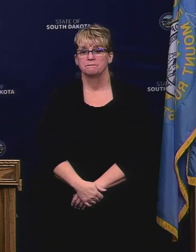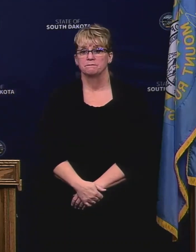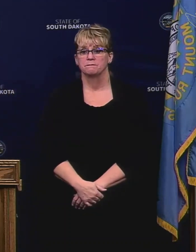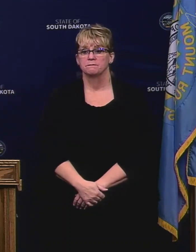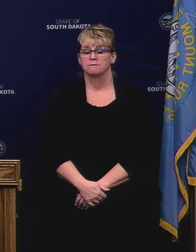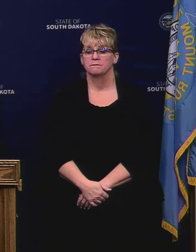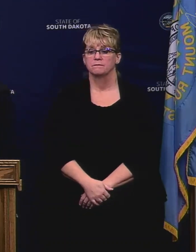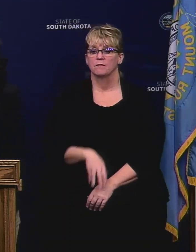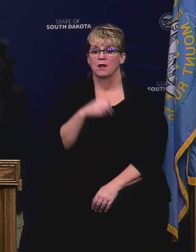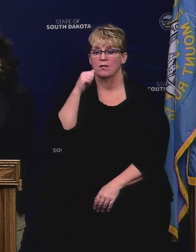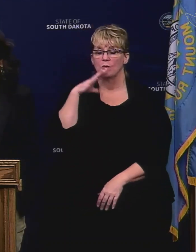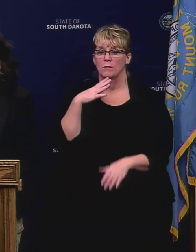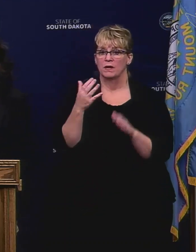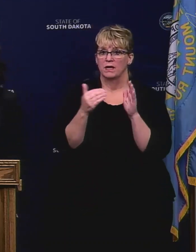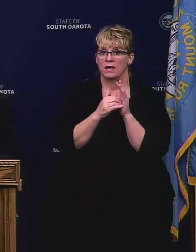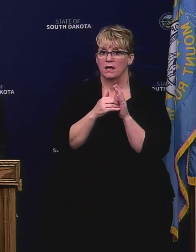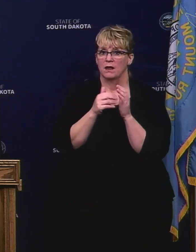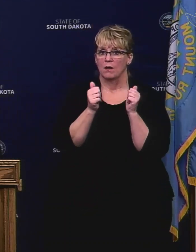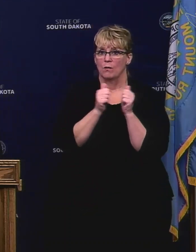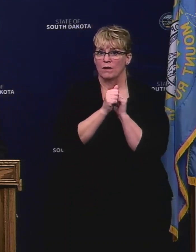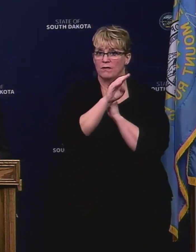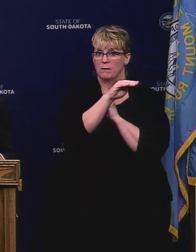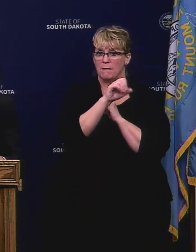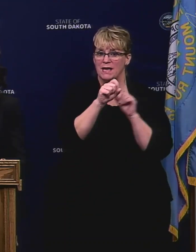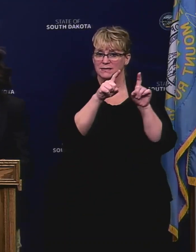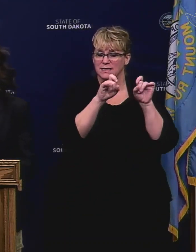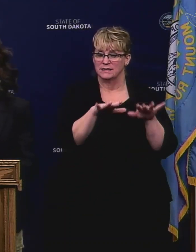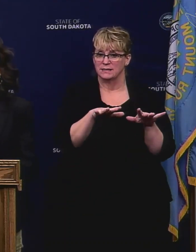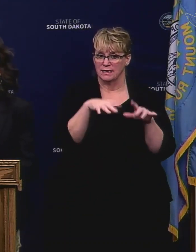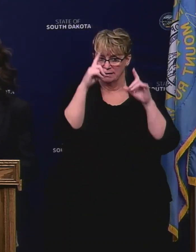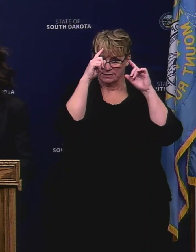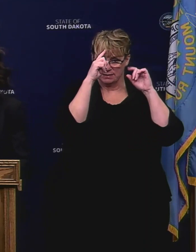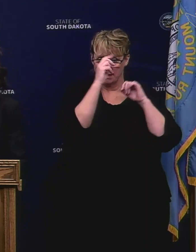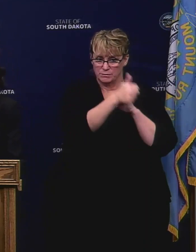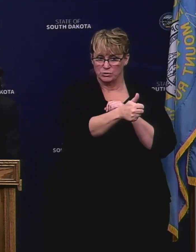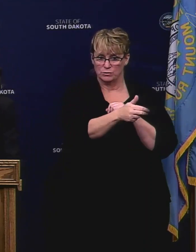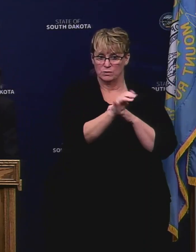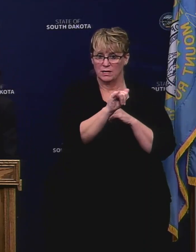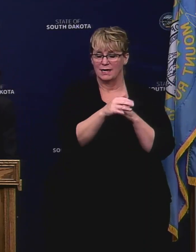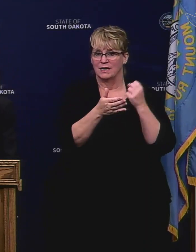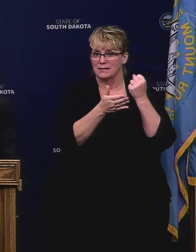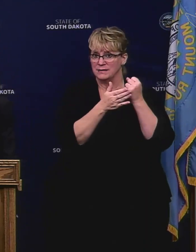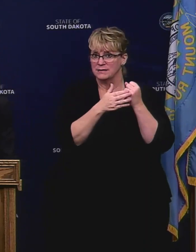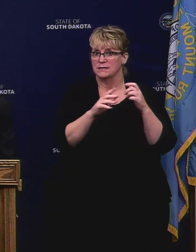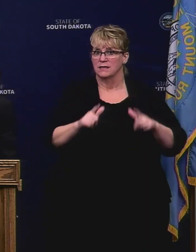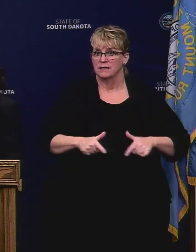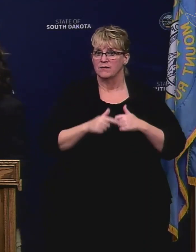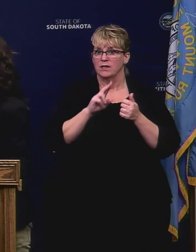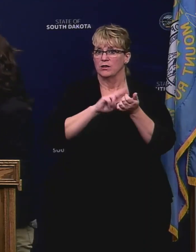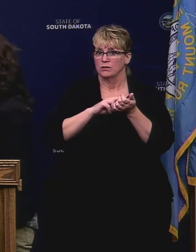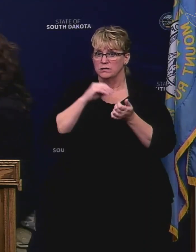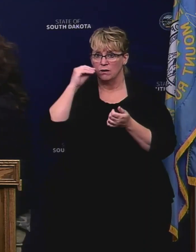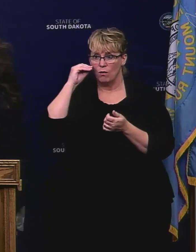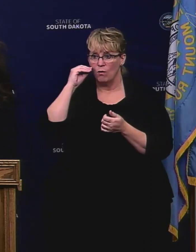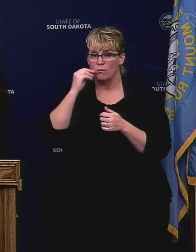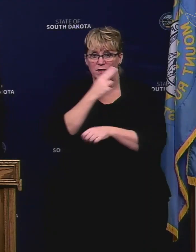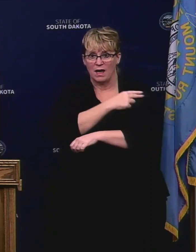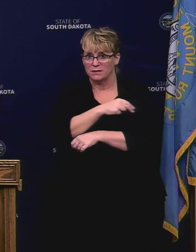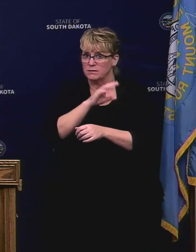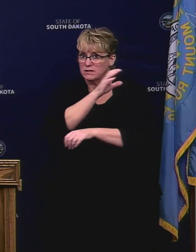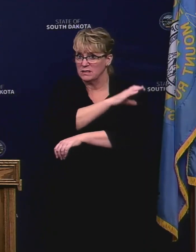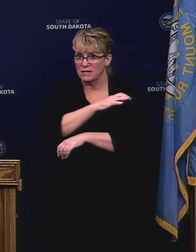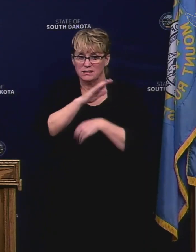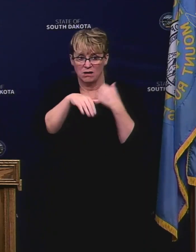And for all this mass testing, it's all up to each of the individual, assisted living, nursing homes, all of the little hospitals and clinics.